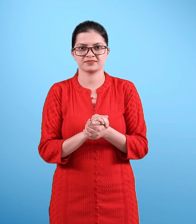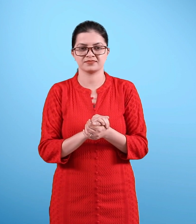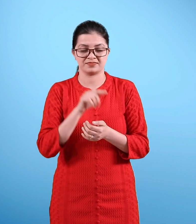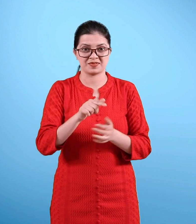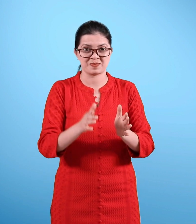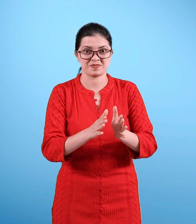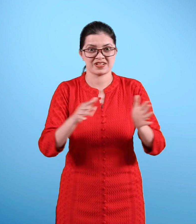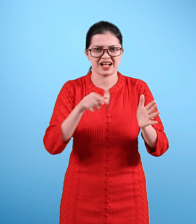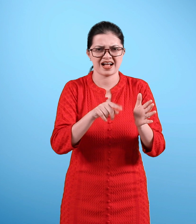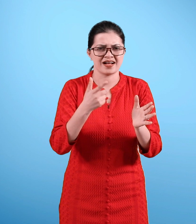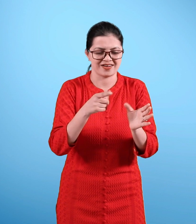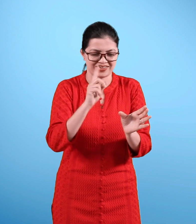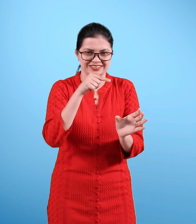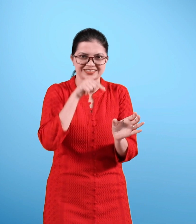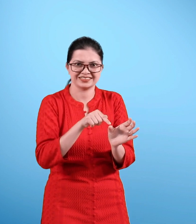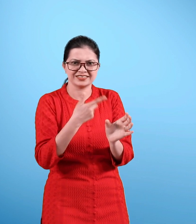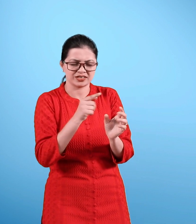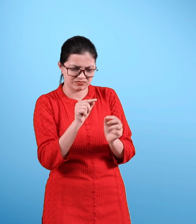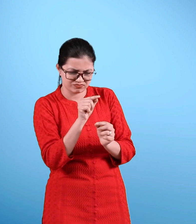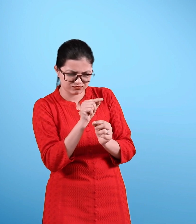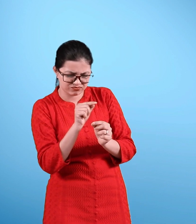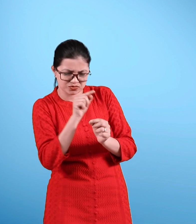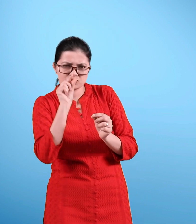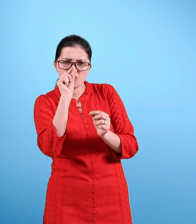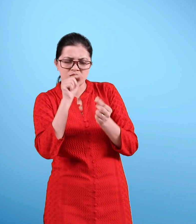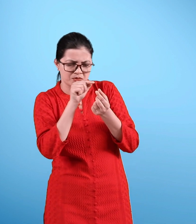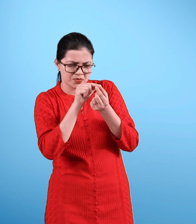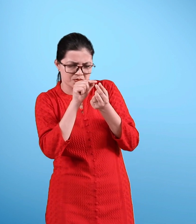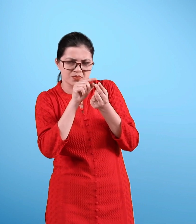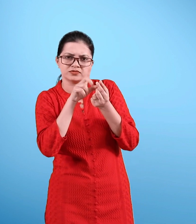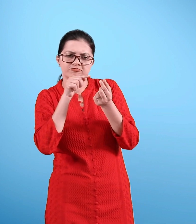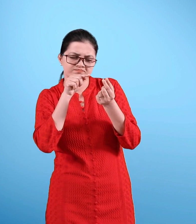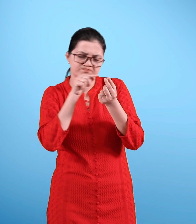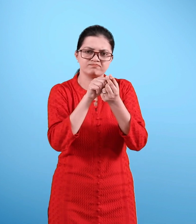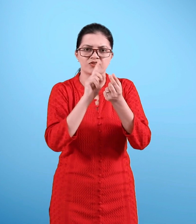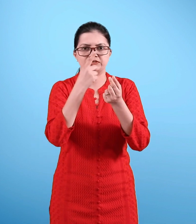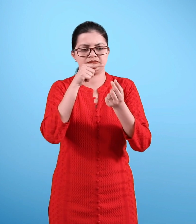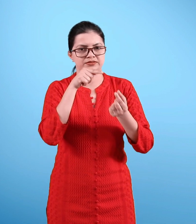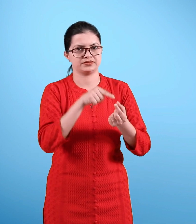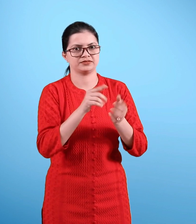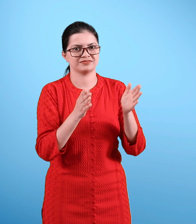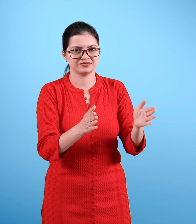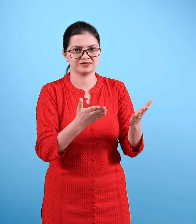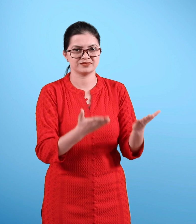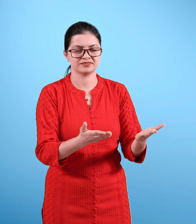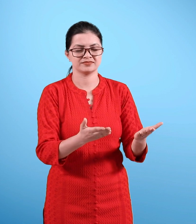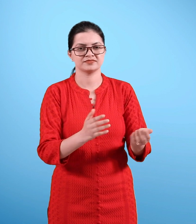Cut open one side of each box. On the opposite face of the larger box, make a small hole in the middle.